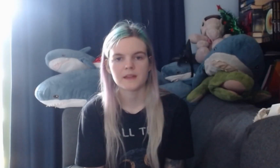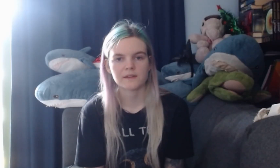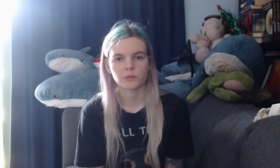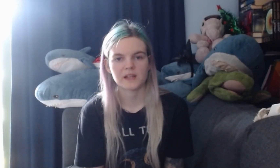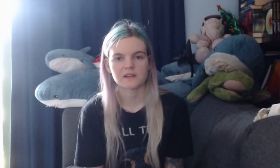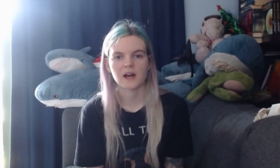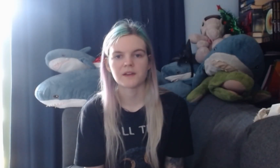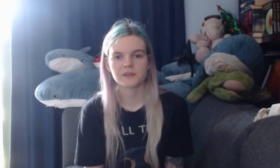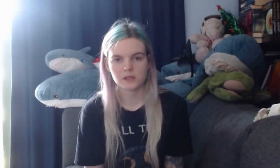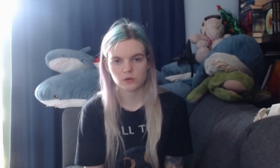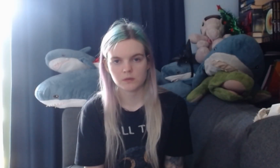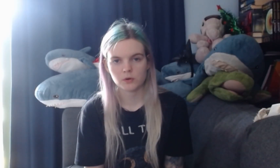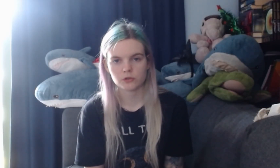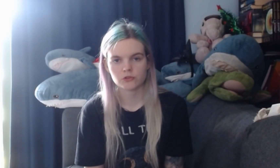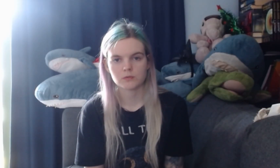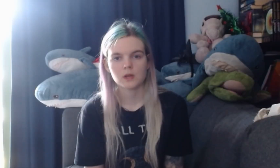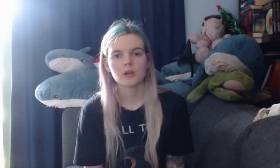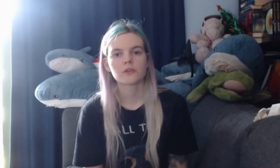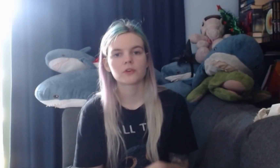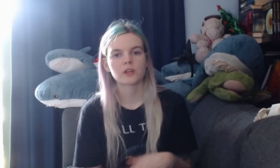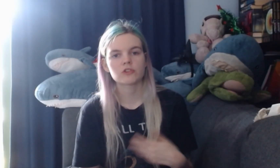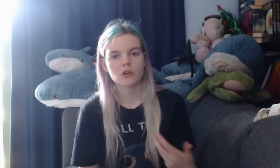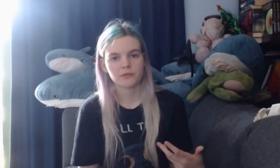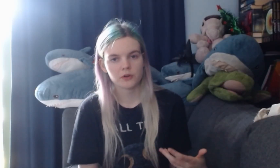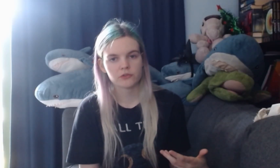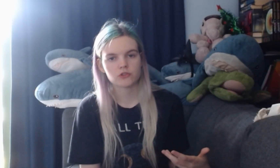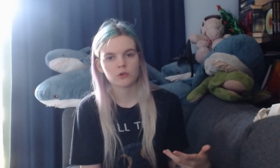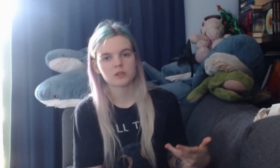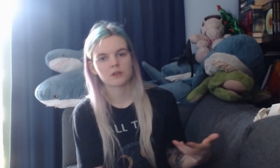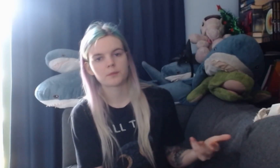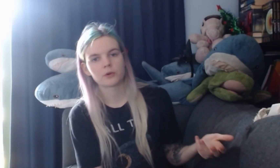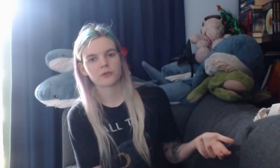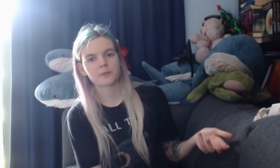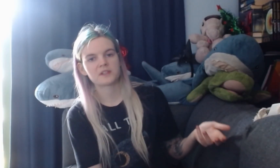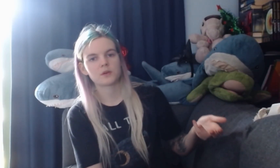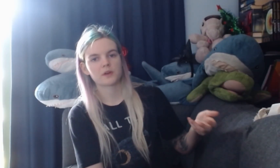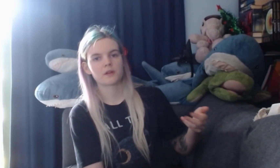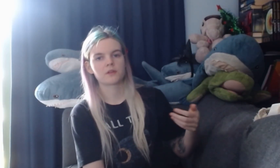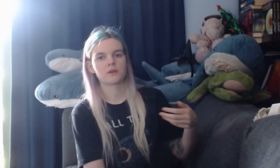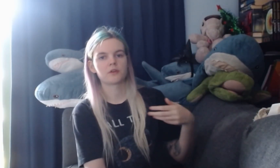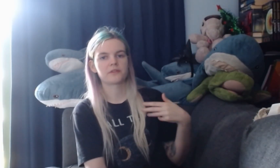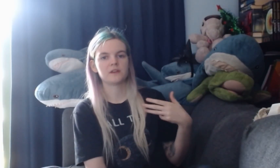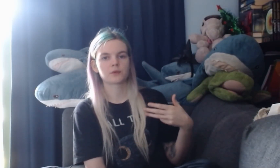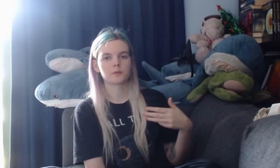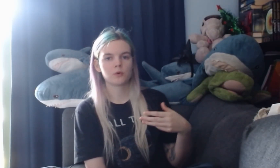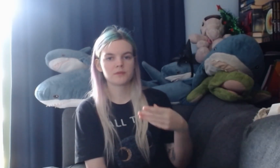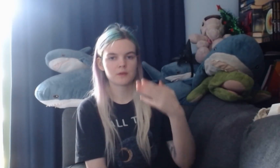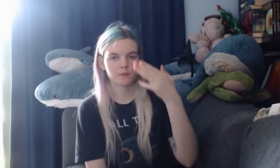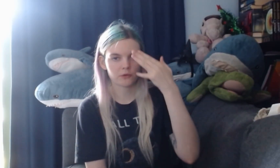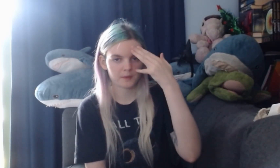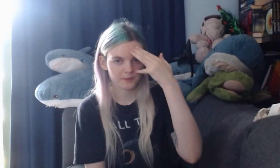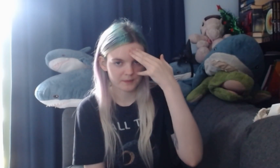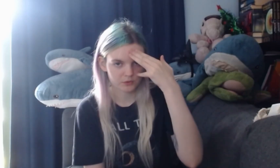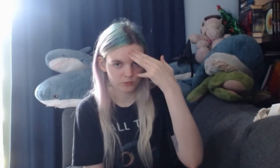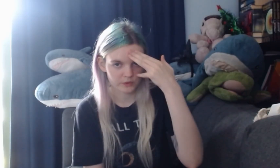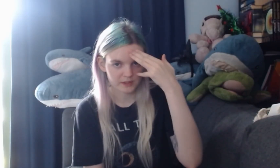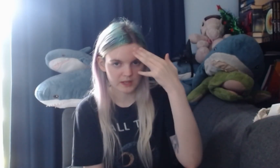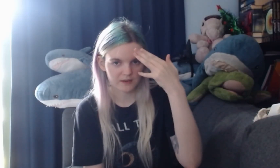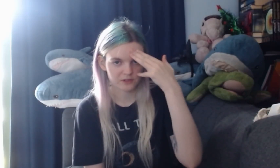Next we get the I see you emotion. So they first showed in this bonus material the scene from the movie where most people seem to really have these